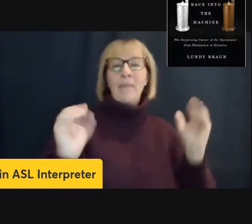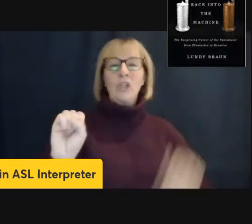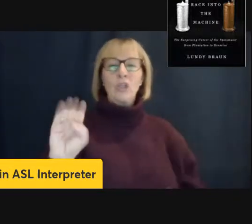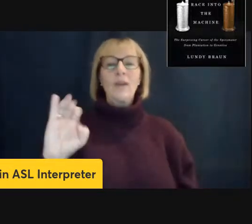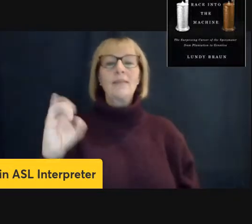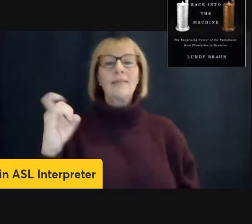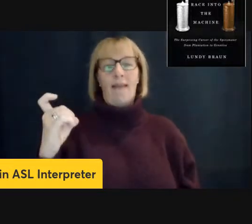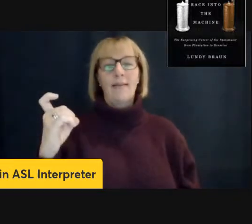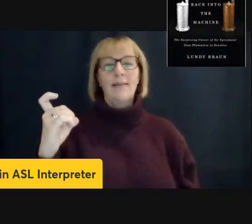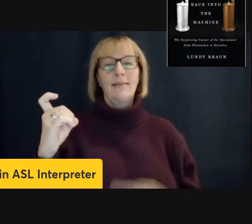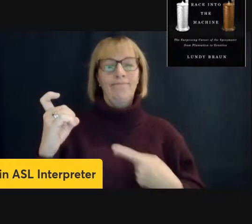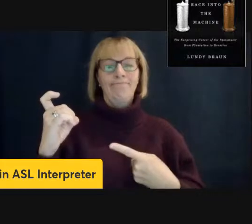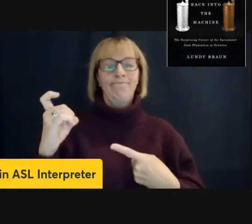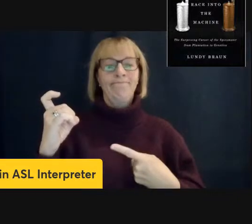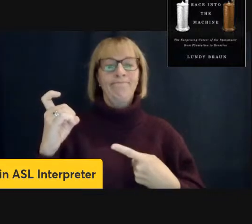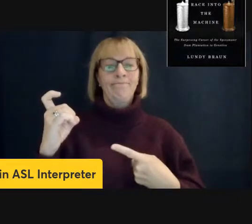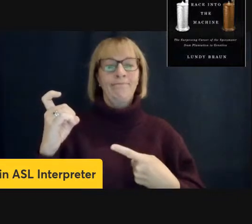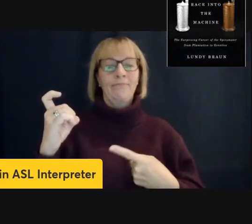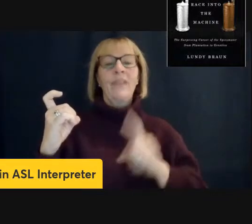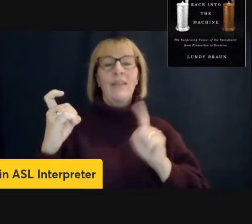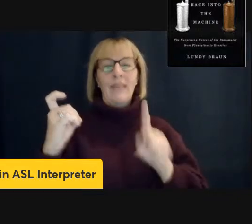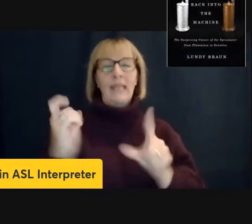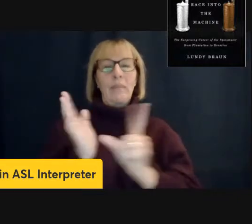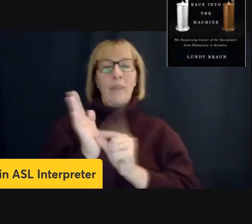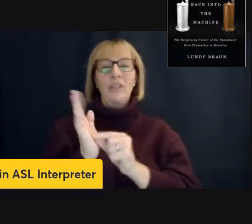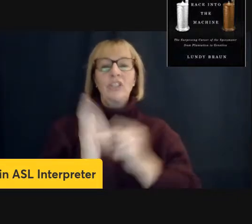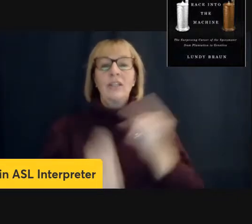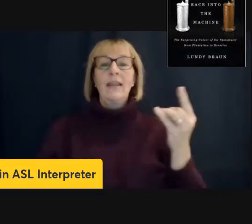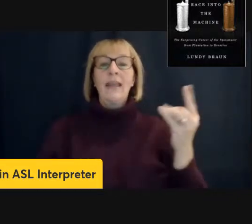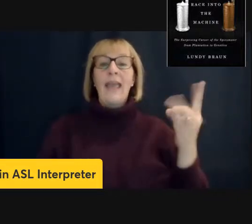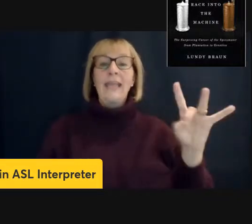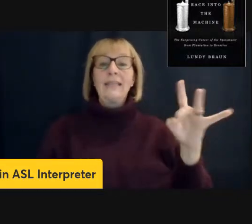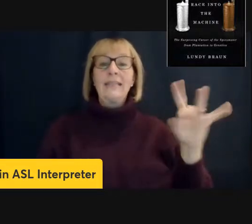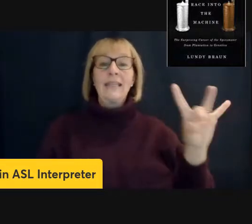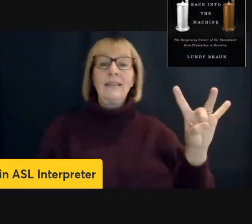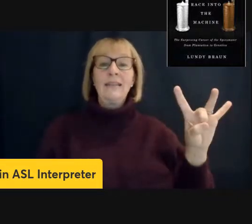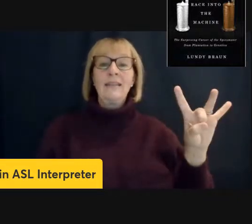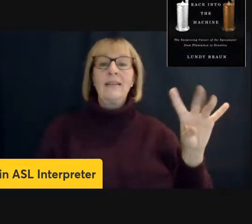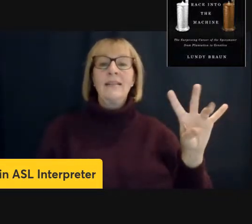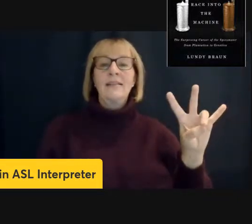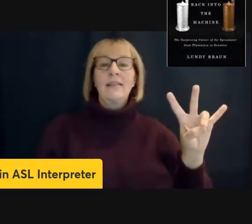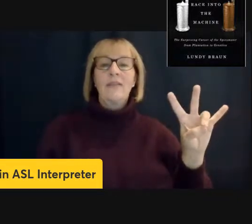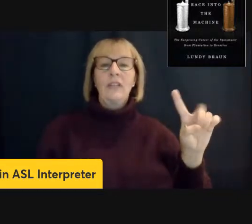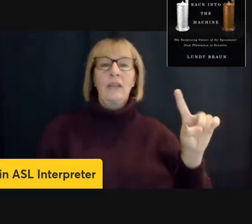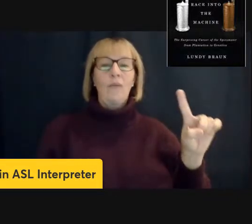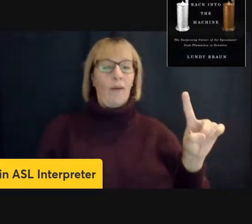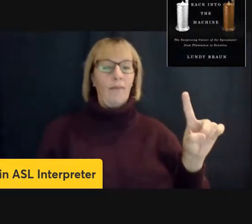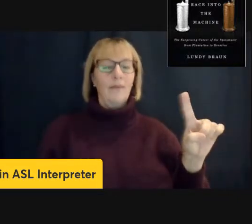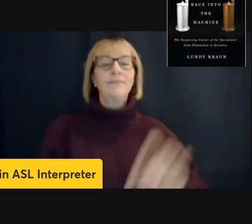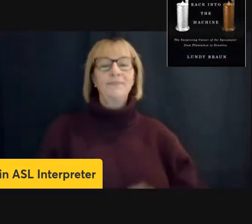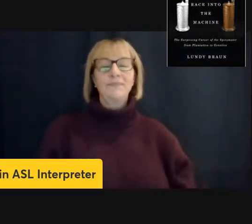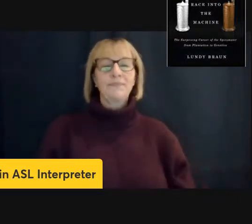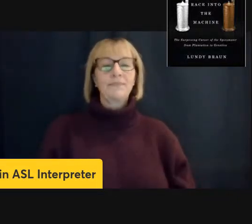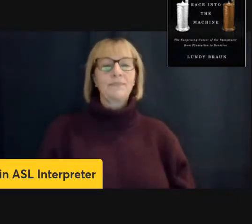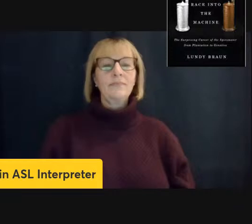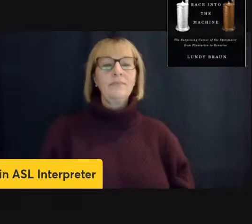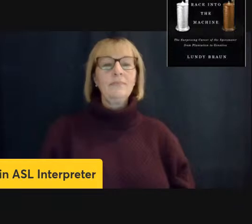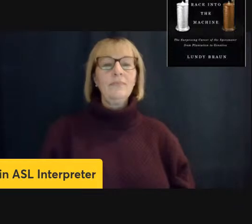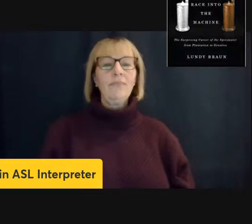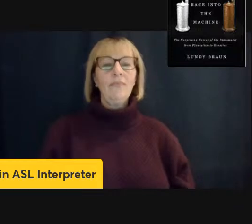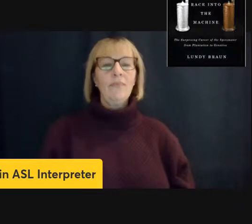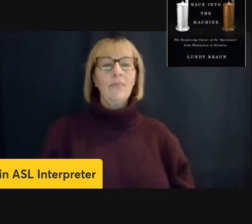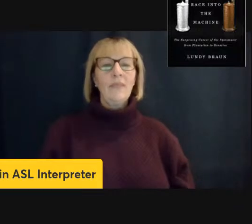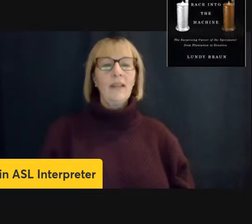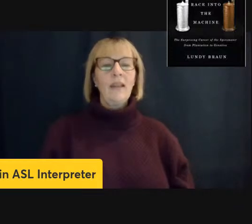he published in 1871. This obviously enhanced the credibility